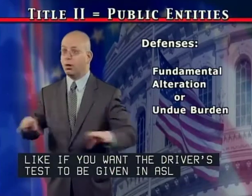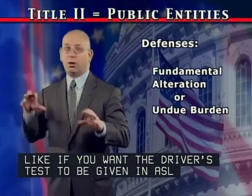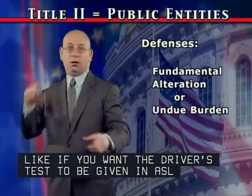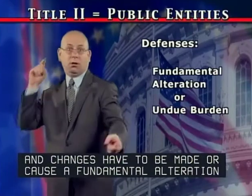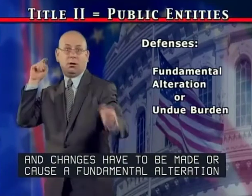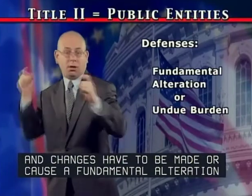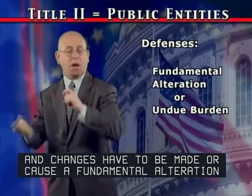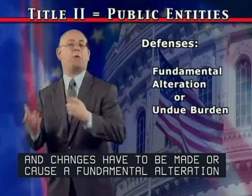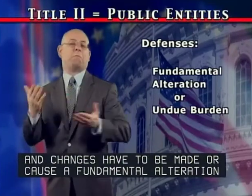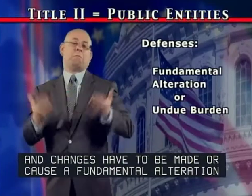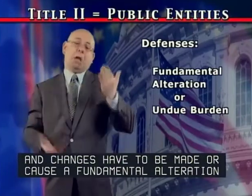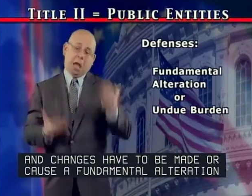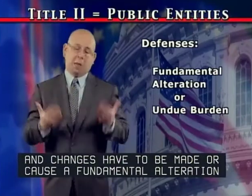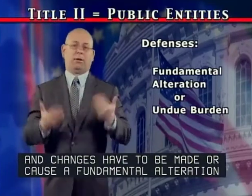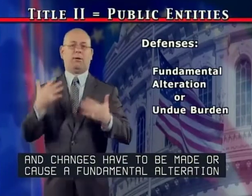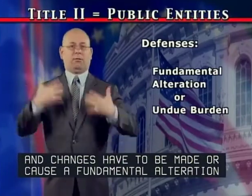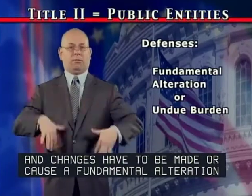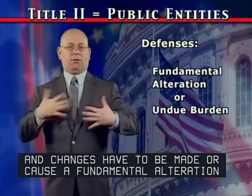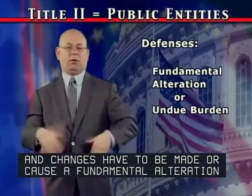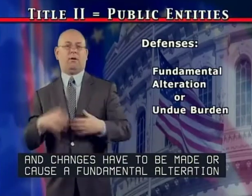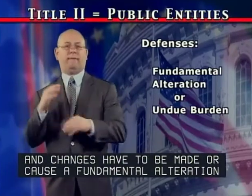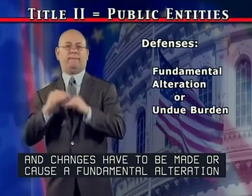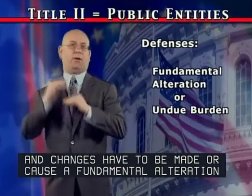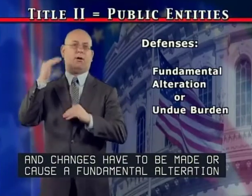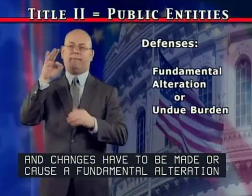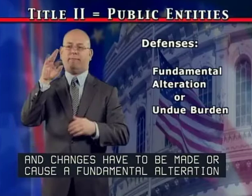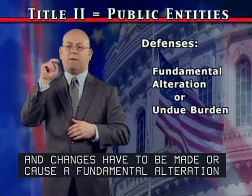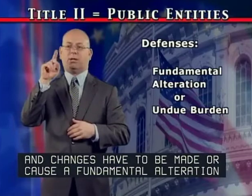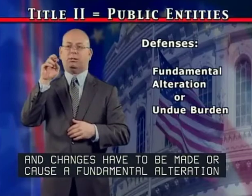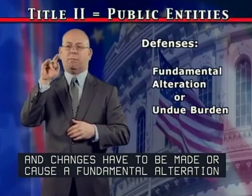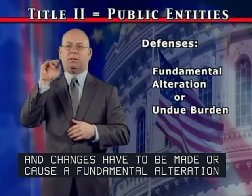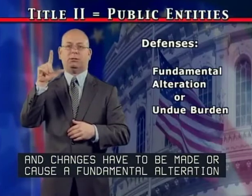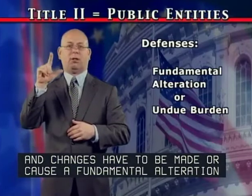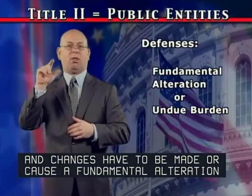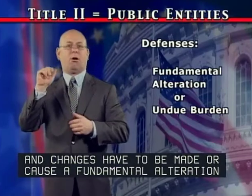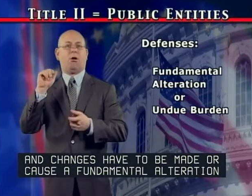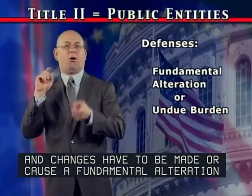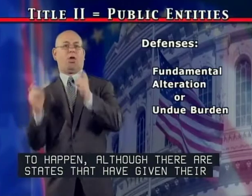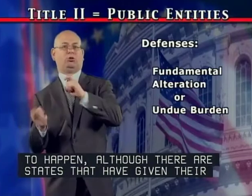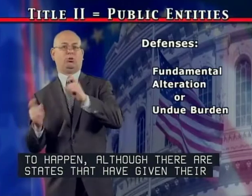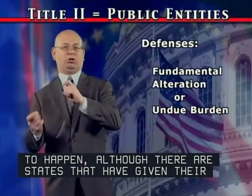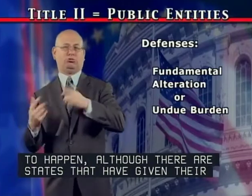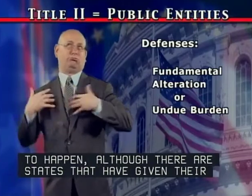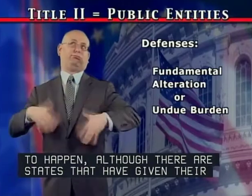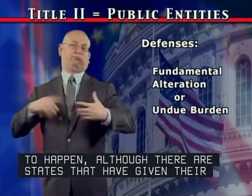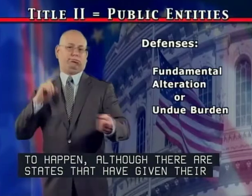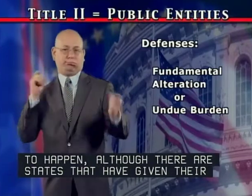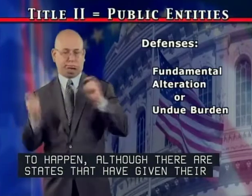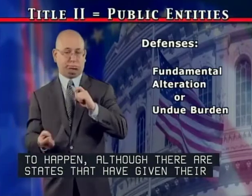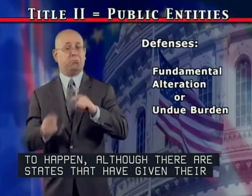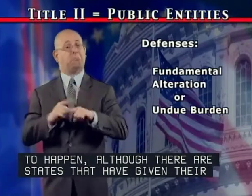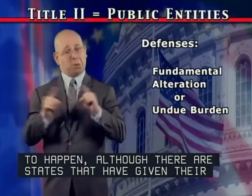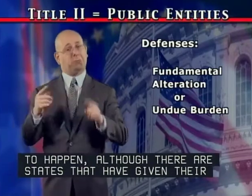ASL and changes have to be made, or cause a fundamental alteration to happen.